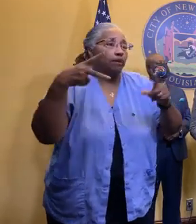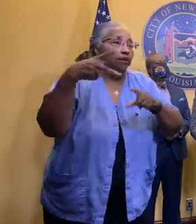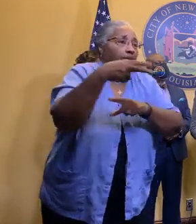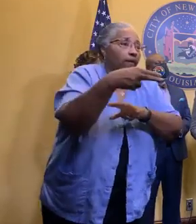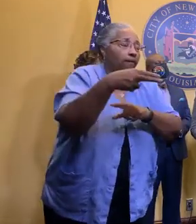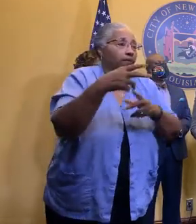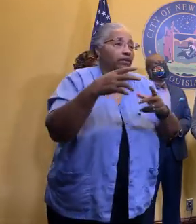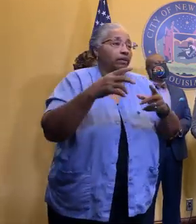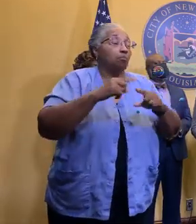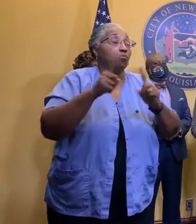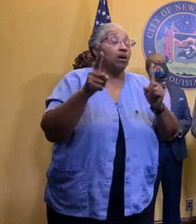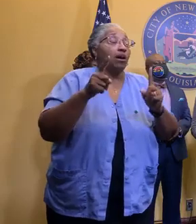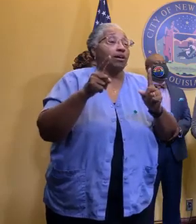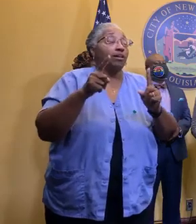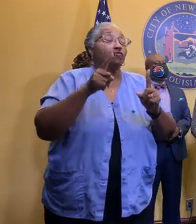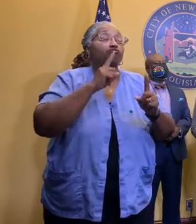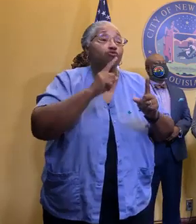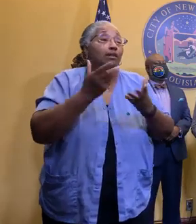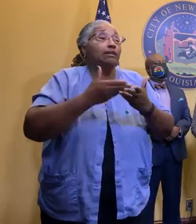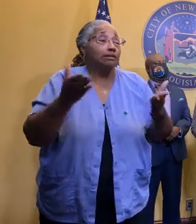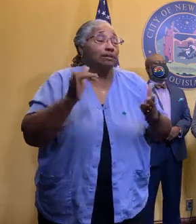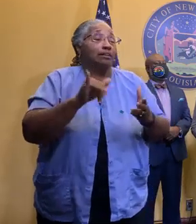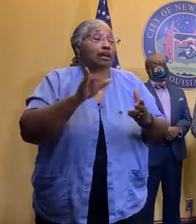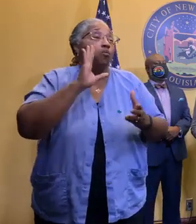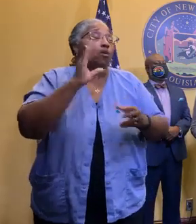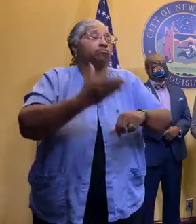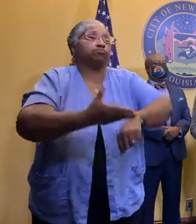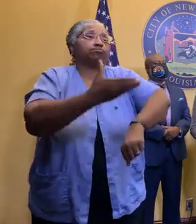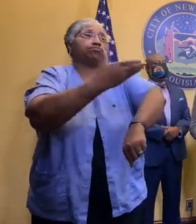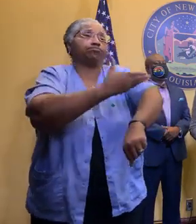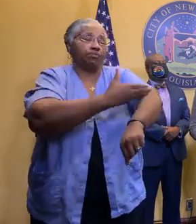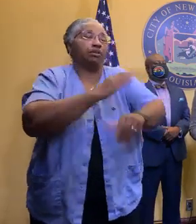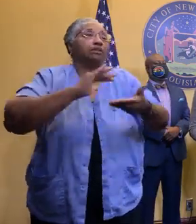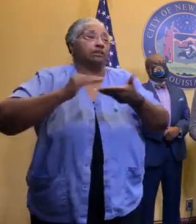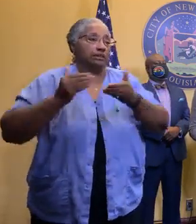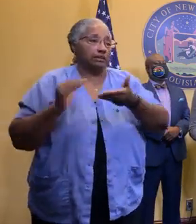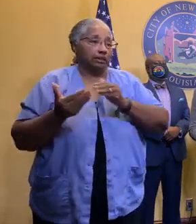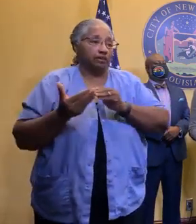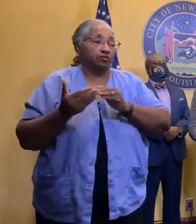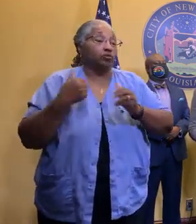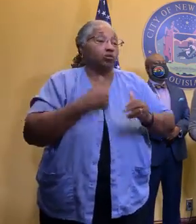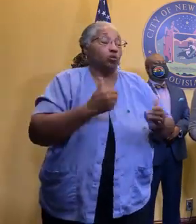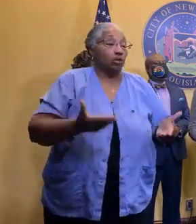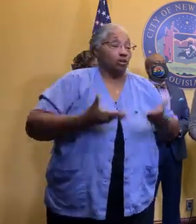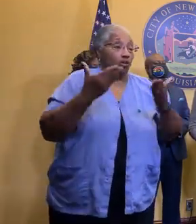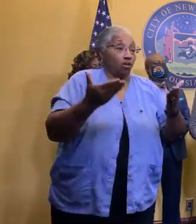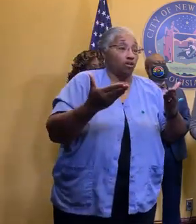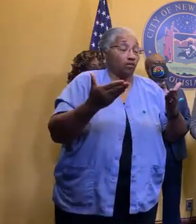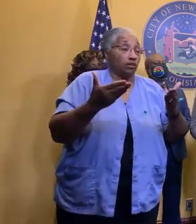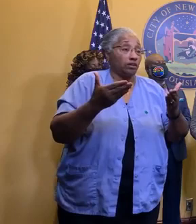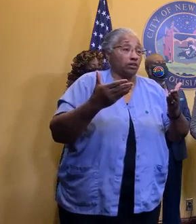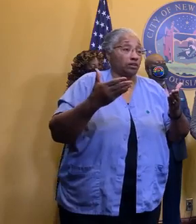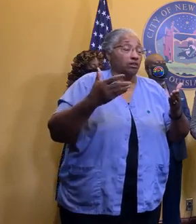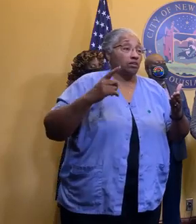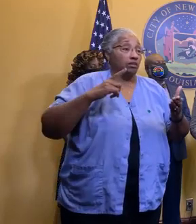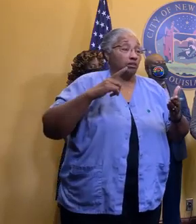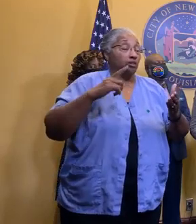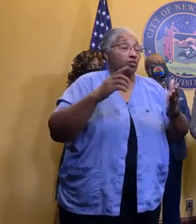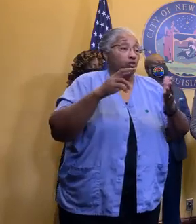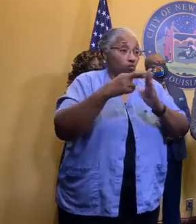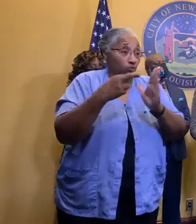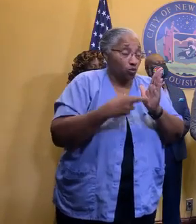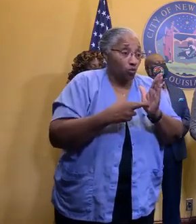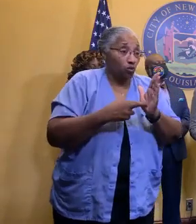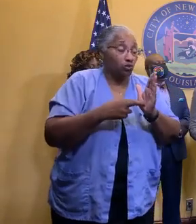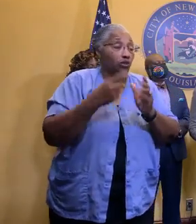city better than it ever has been. So, you know, when we authored the legislation tasking experts to be